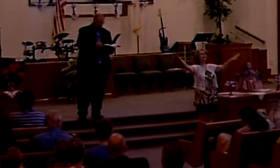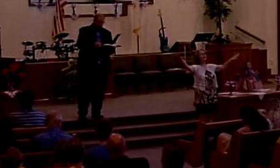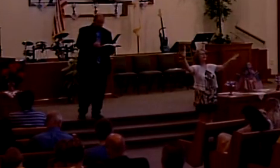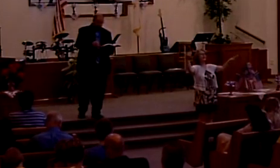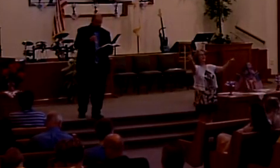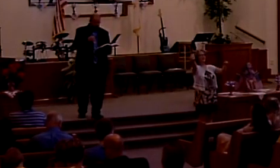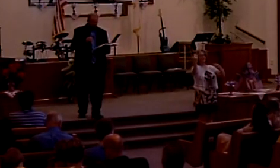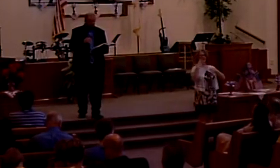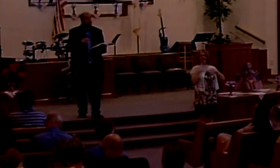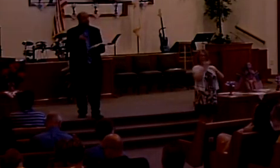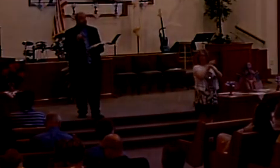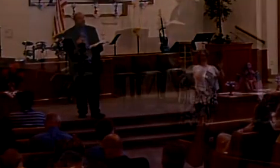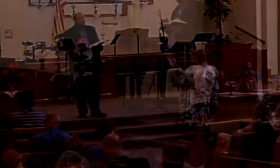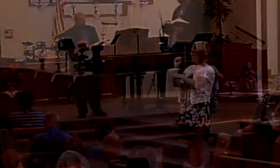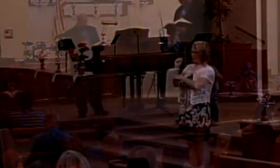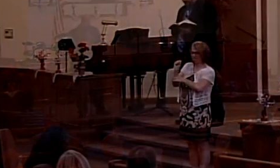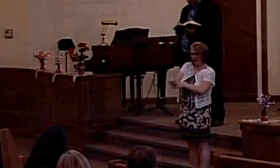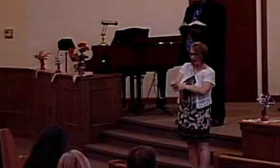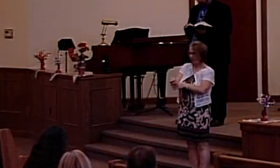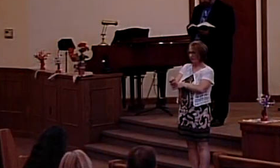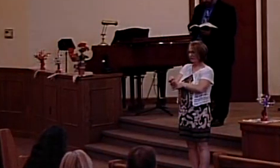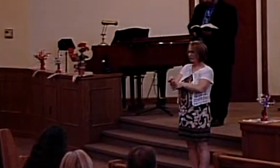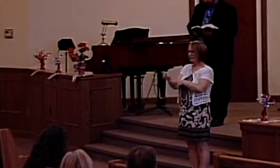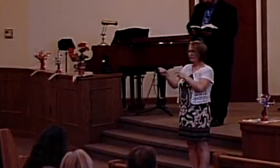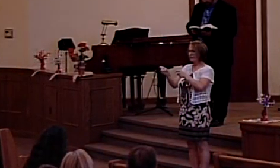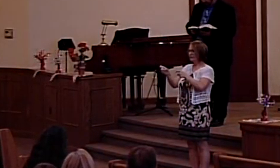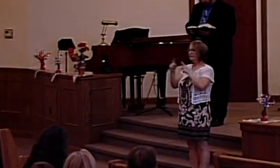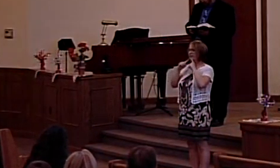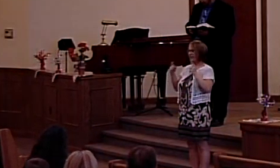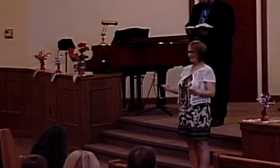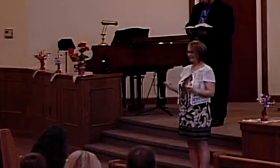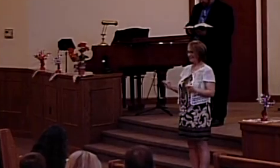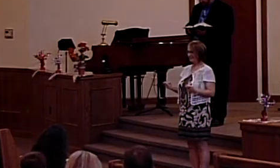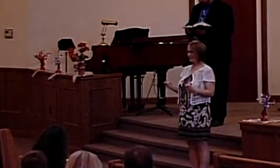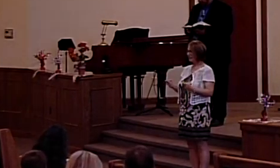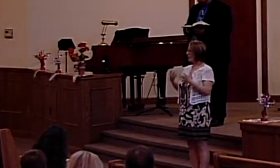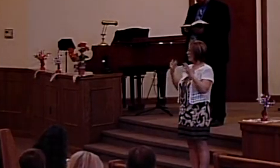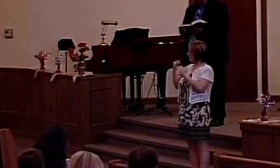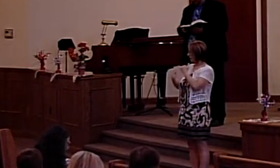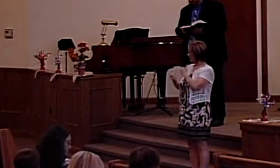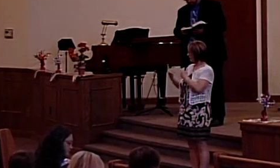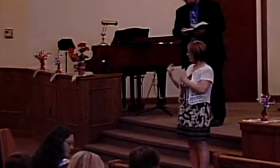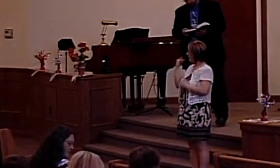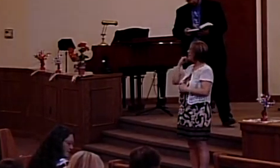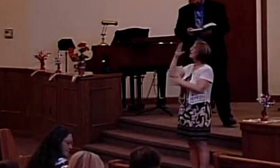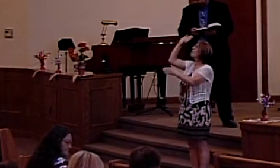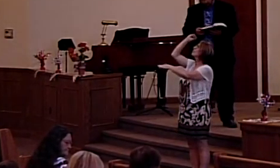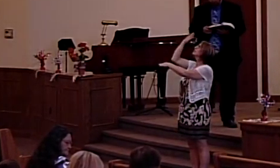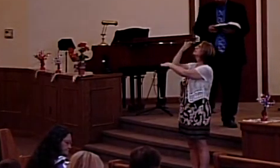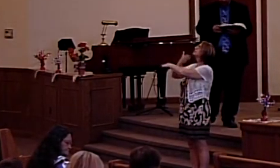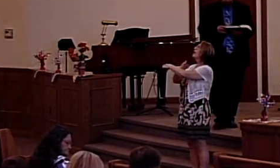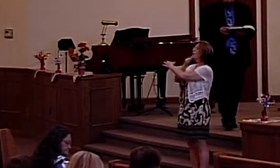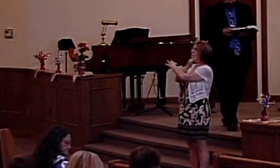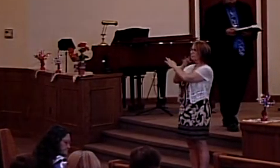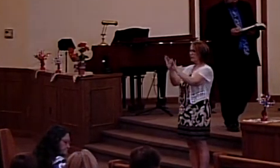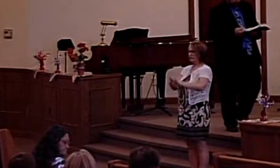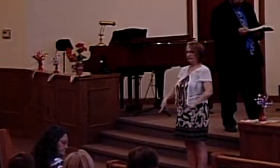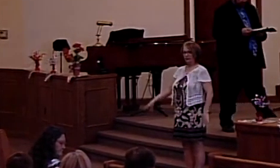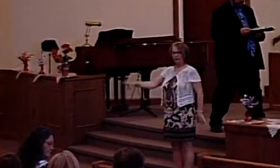power over sin. The last thing, and then I'll close. Therefore, if the Son makes you free, you shall